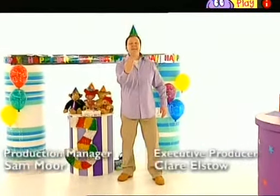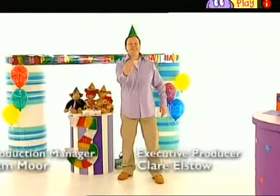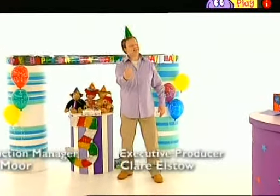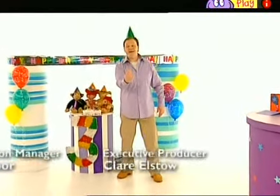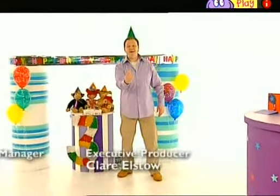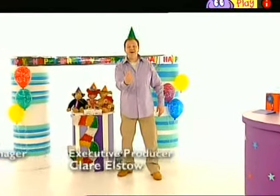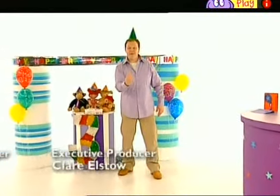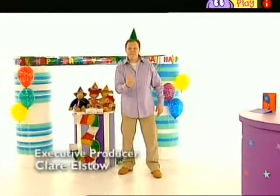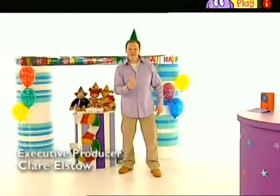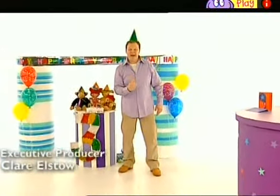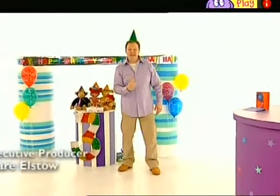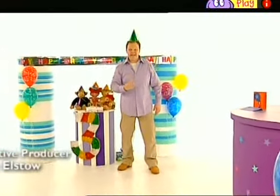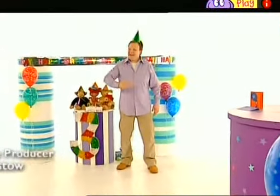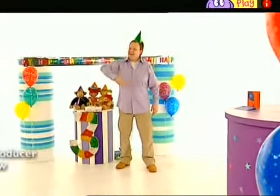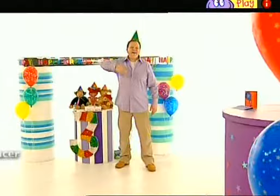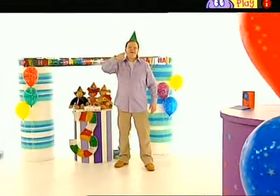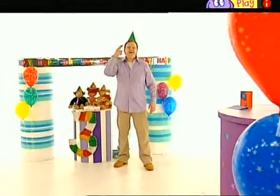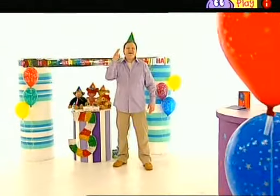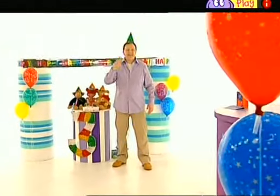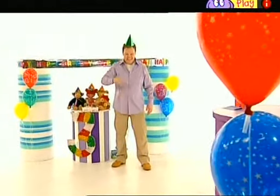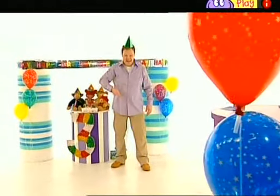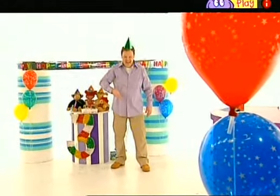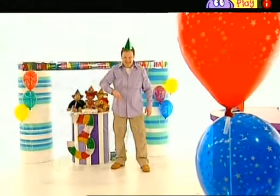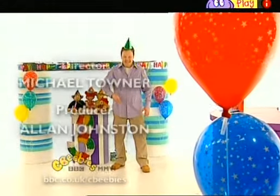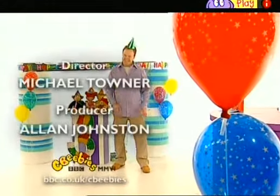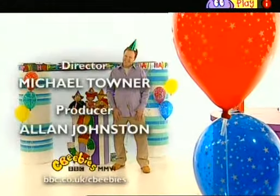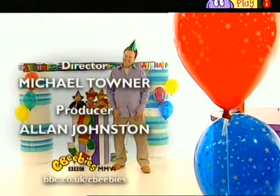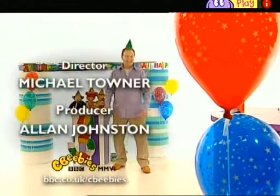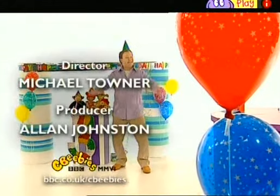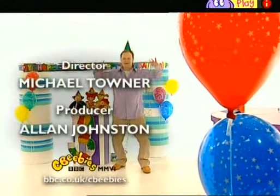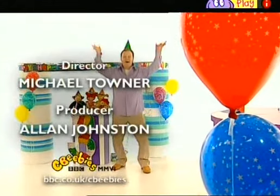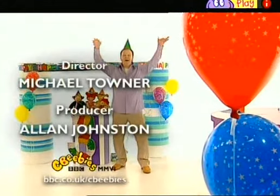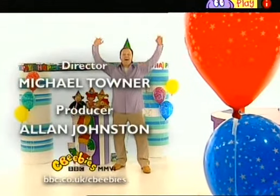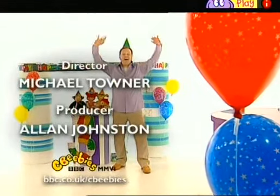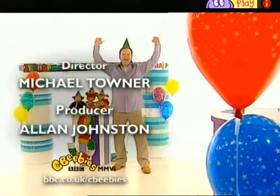Please come back again. Goodbye.